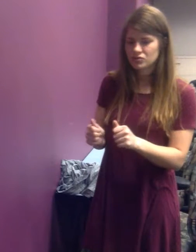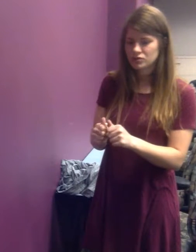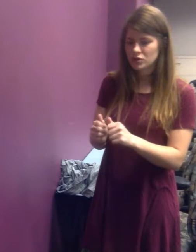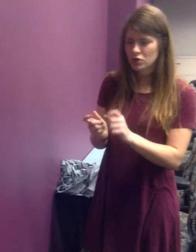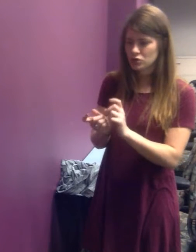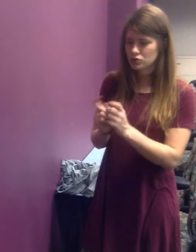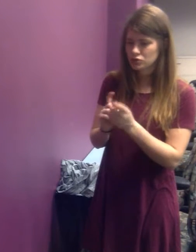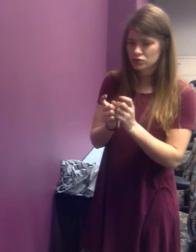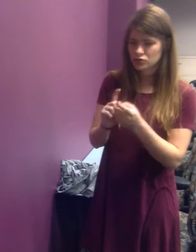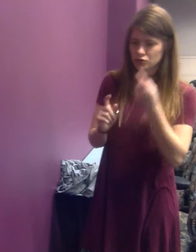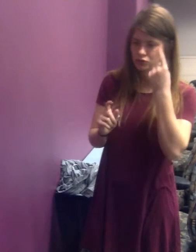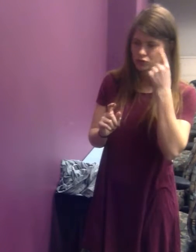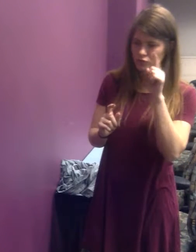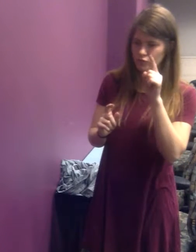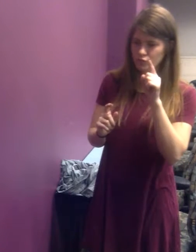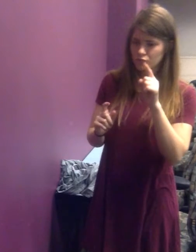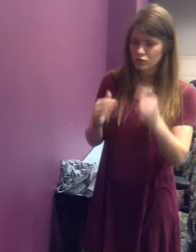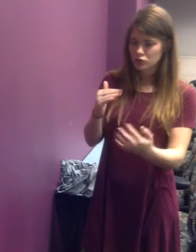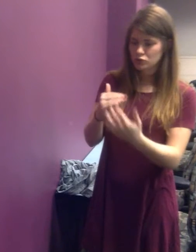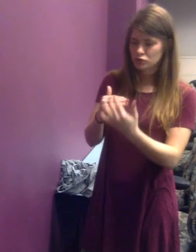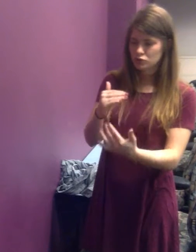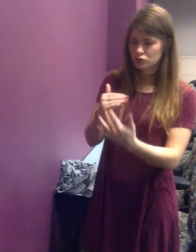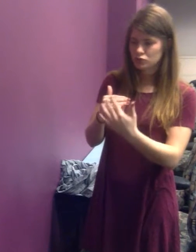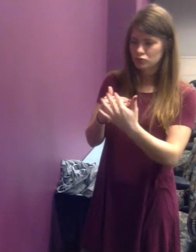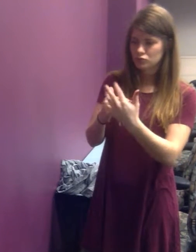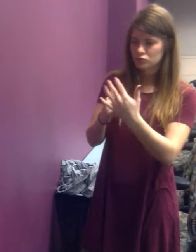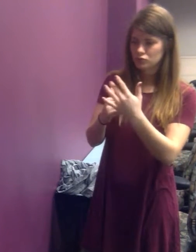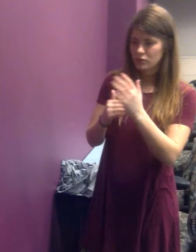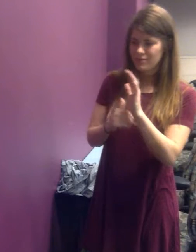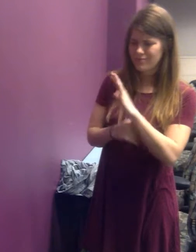the economic consequences. Thompson is a skeptic himself. He fears